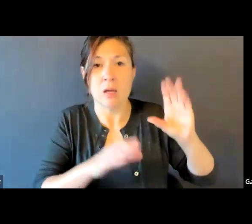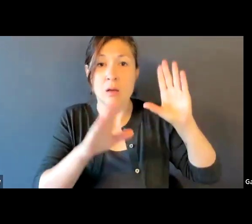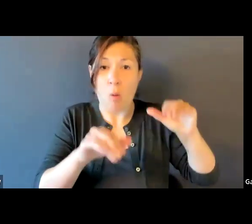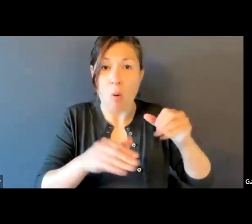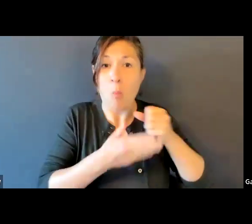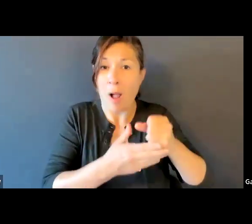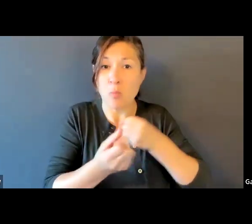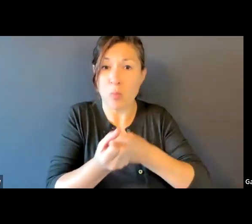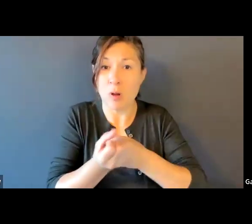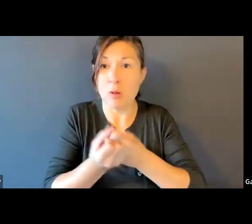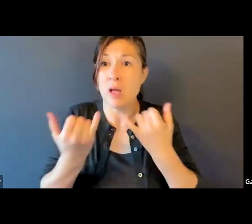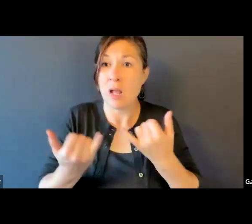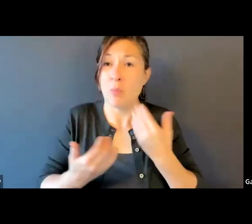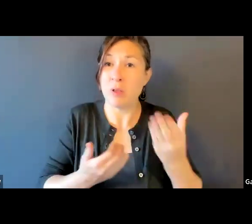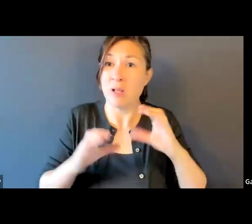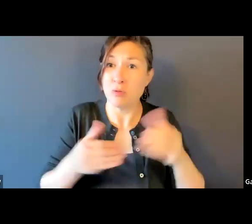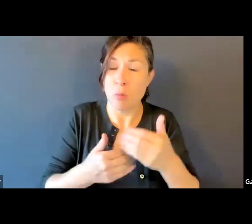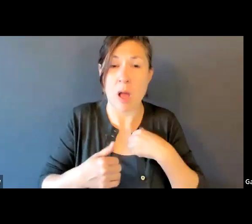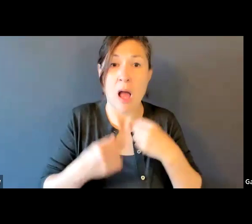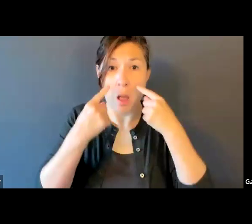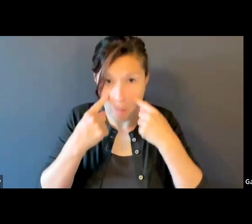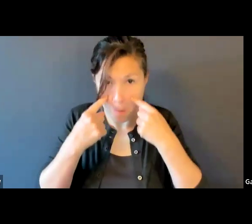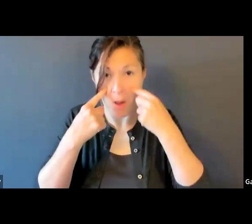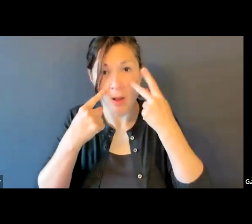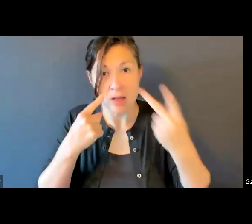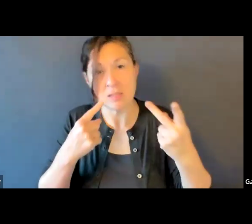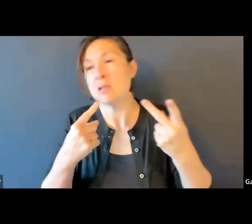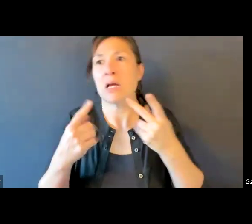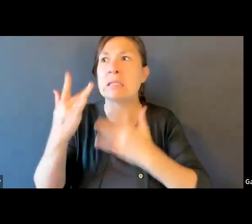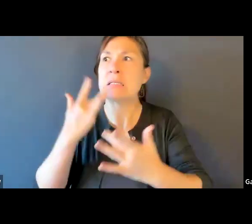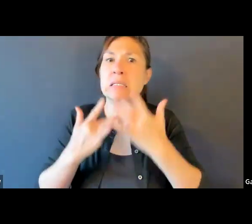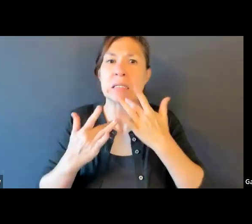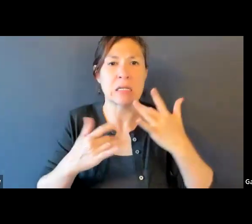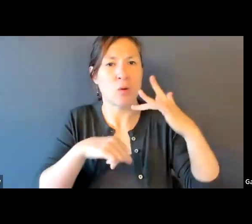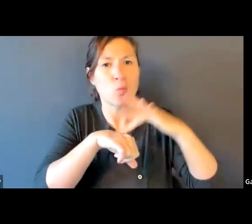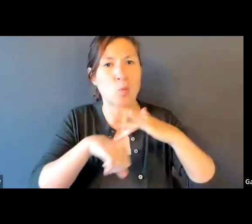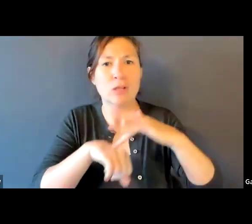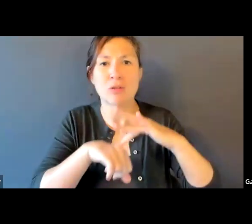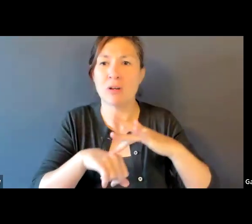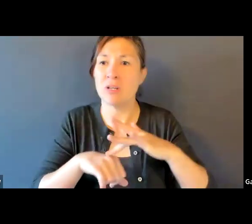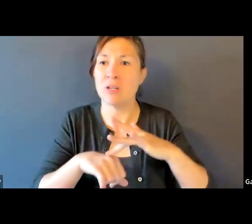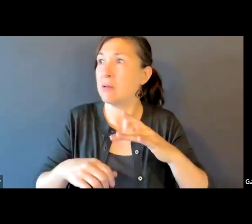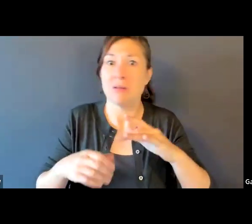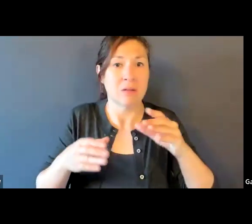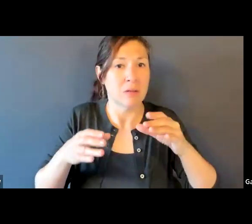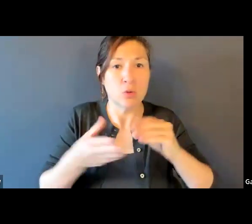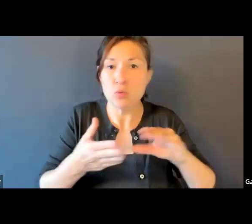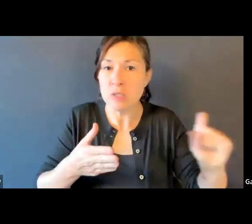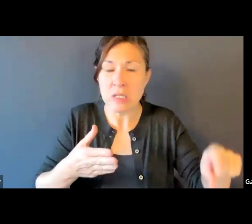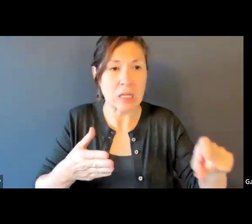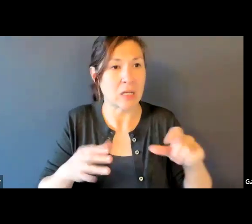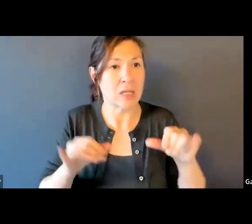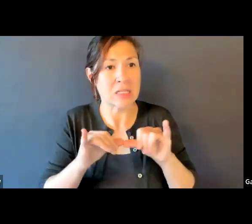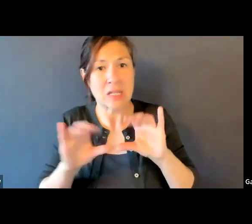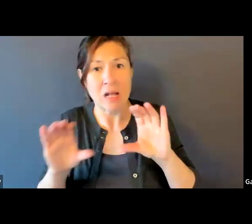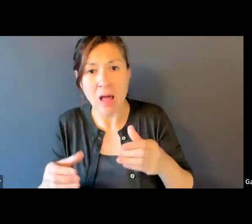spend time in the classroom, I see up closely the struggle, the lack of resources, the individual needs that are not met, the size of the classroom and the amount of